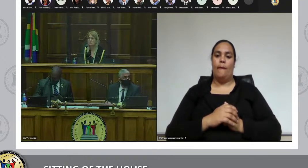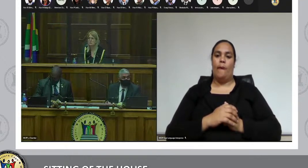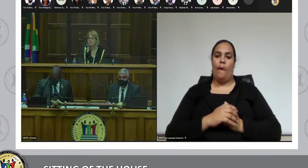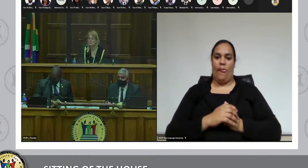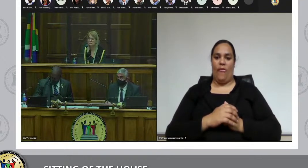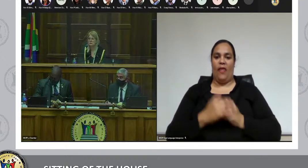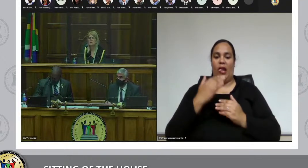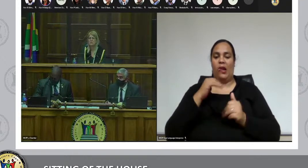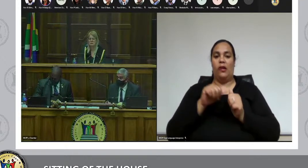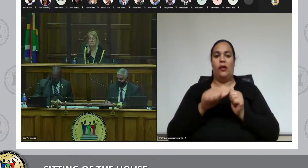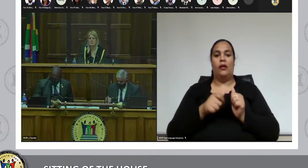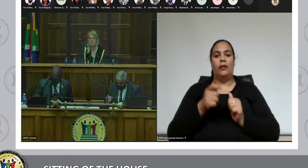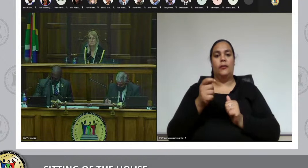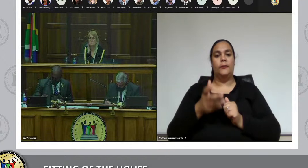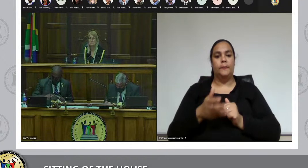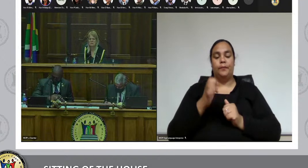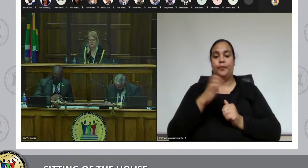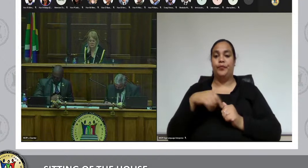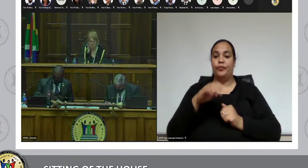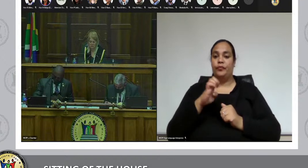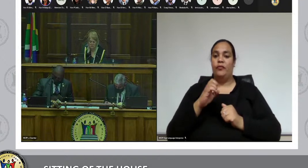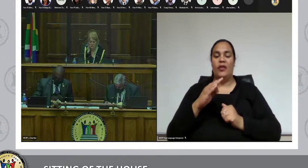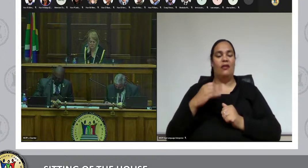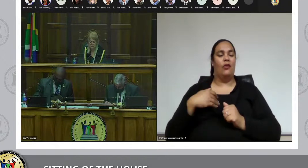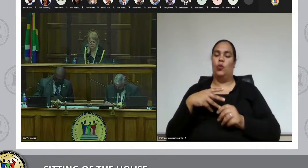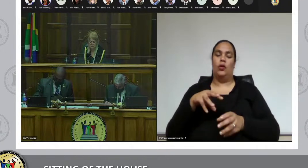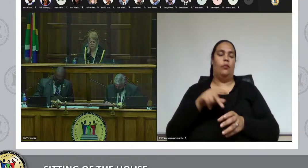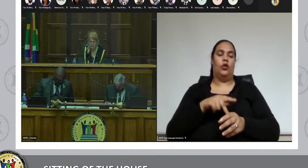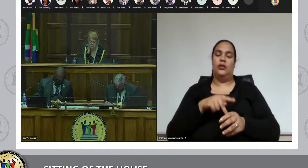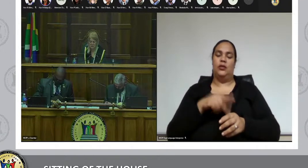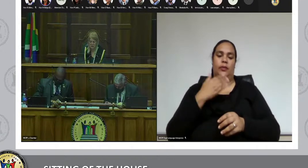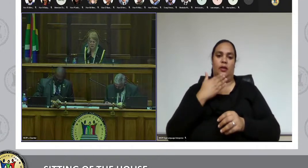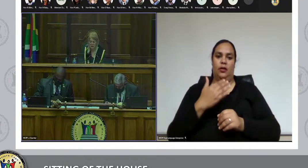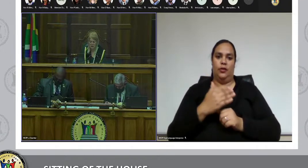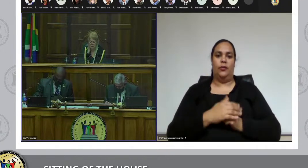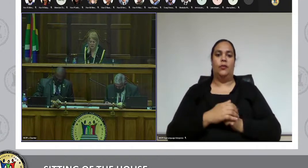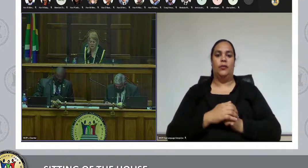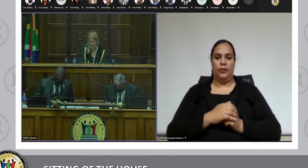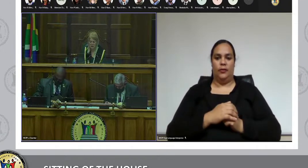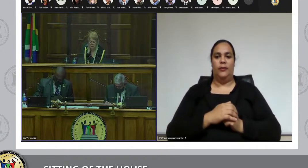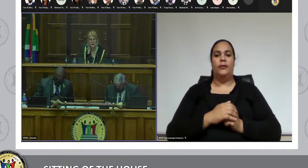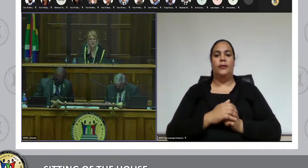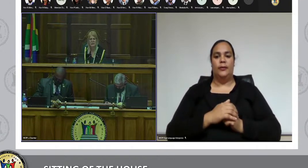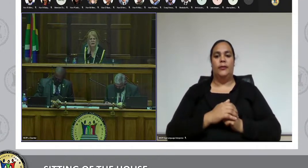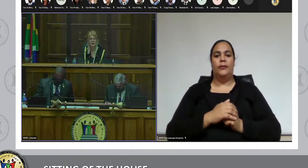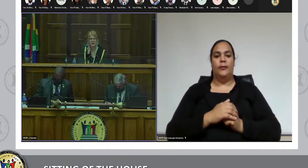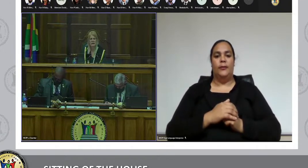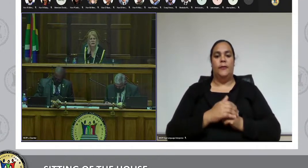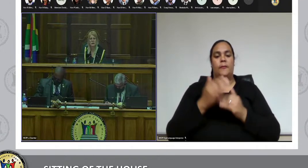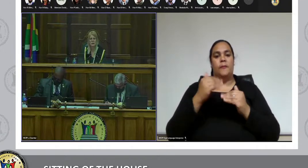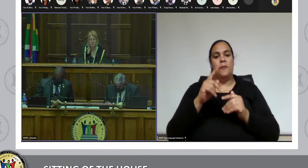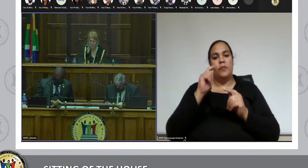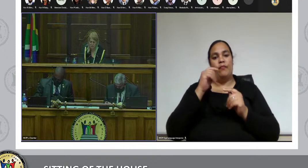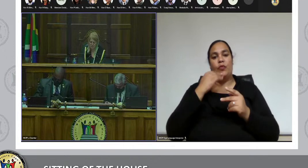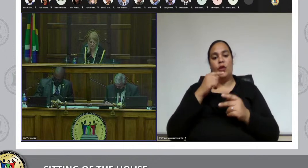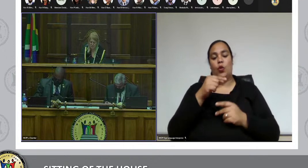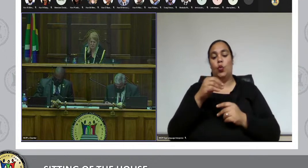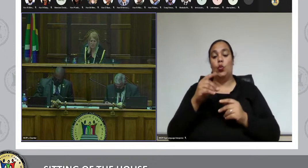Thank you, Deputy Speaker. The EFF will not participate. Thank you. Thank you very much. I recognize